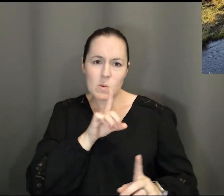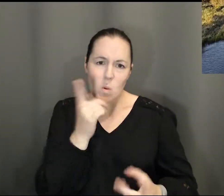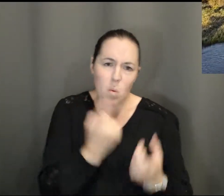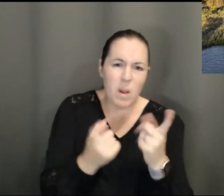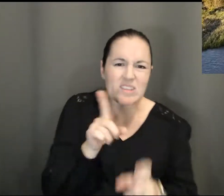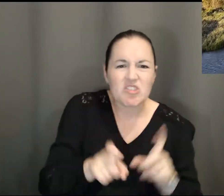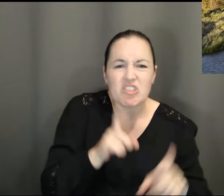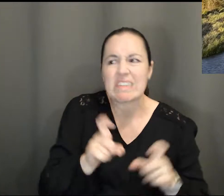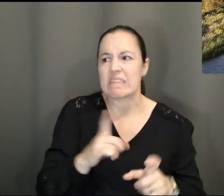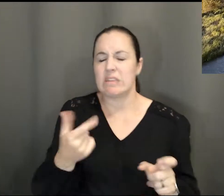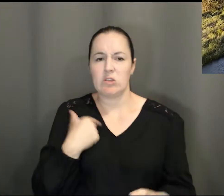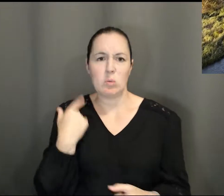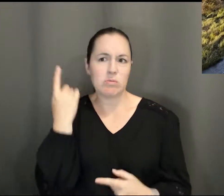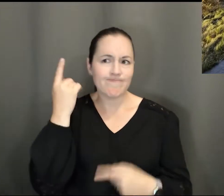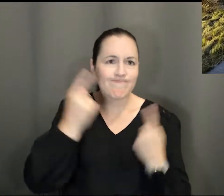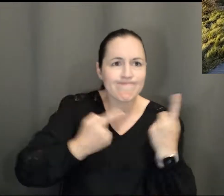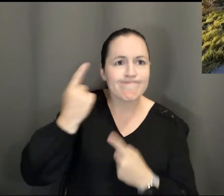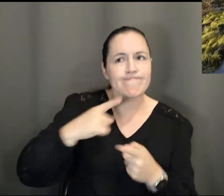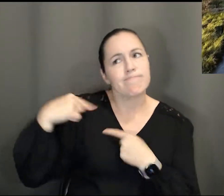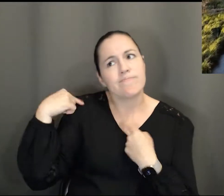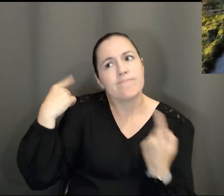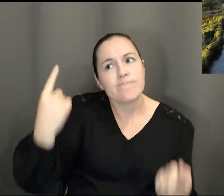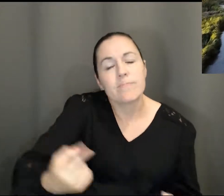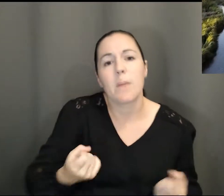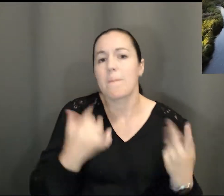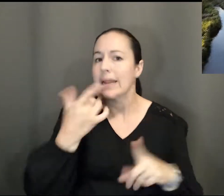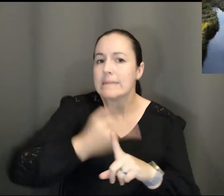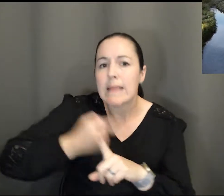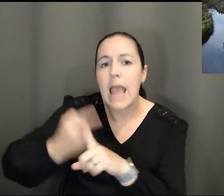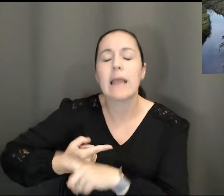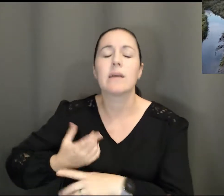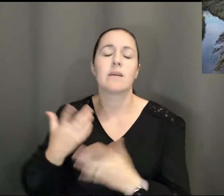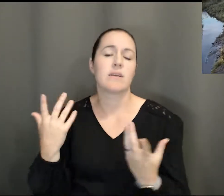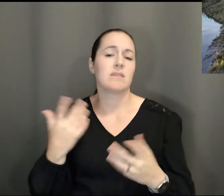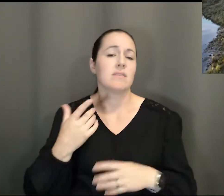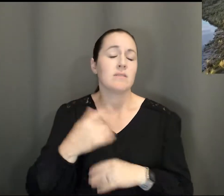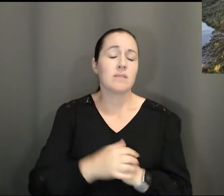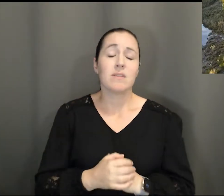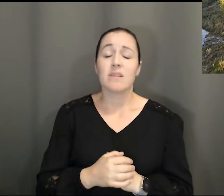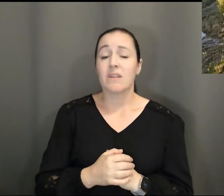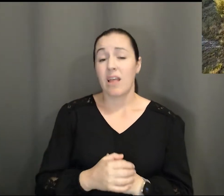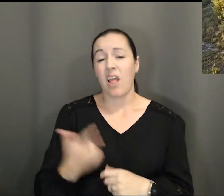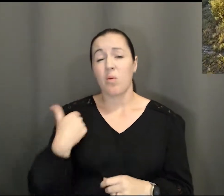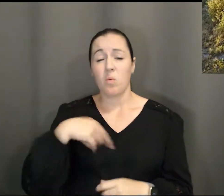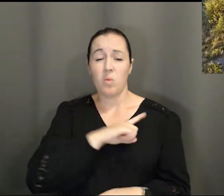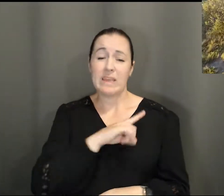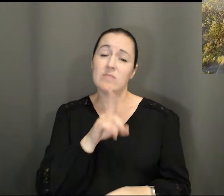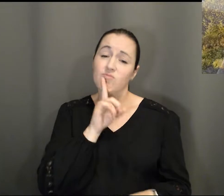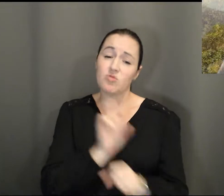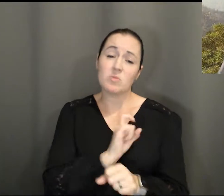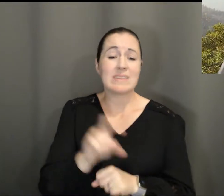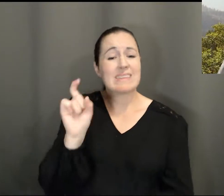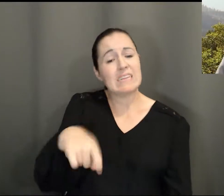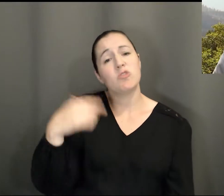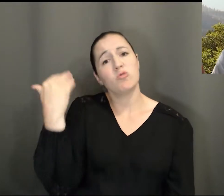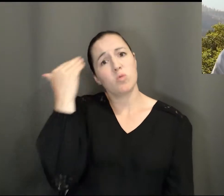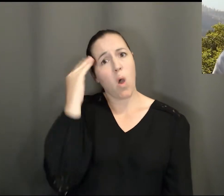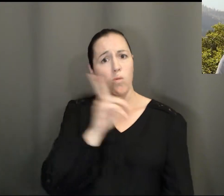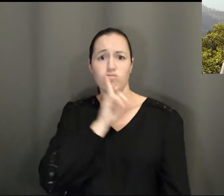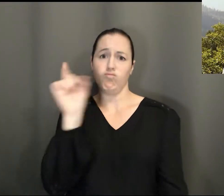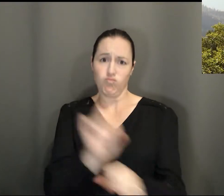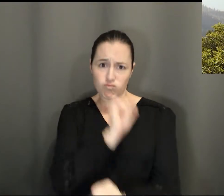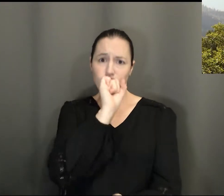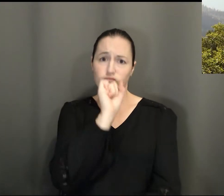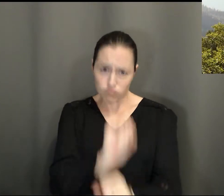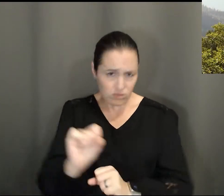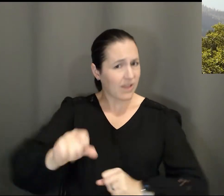bigger than everything that's going on around us, in the world around us, or in our lives. I think it's really cool that when you